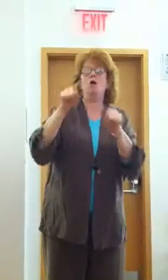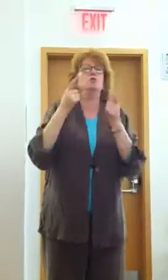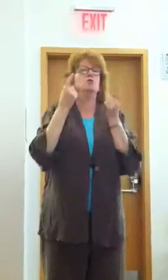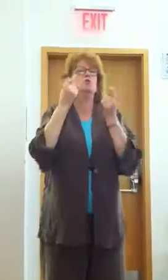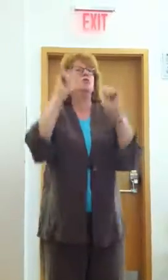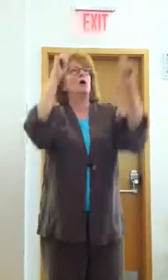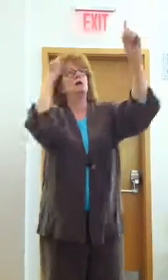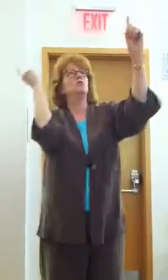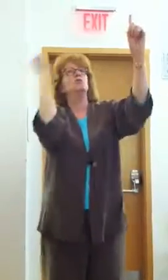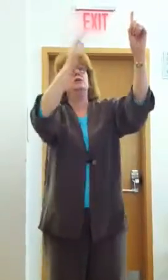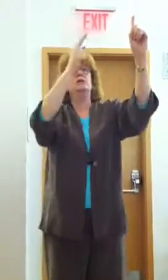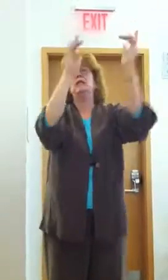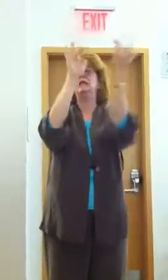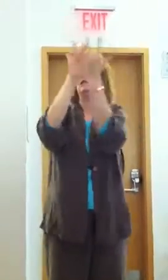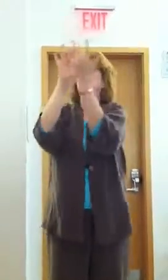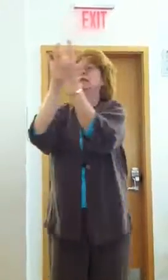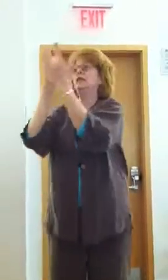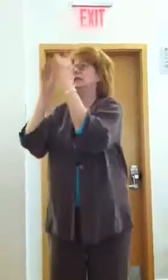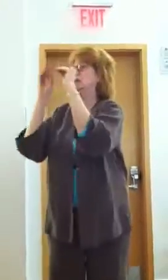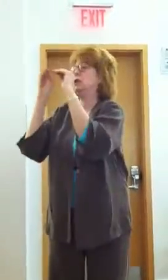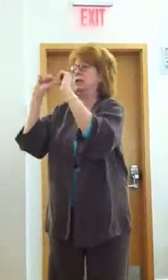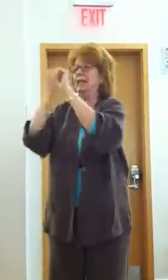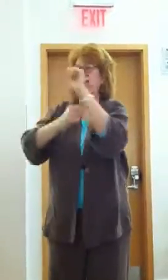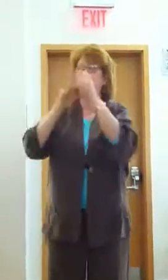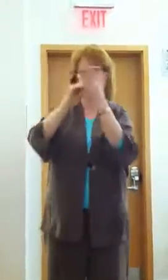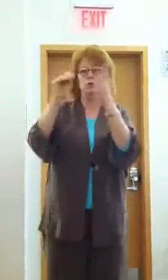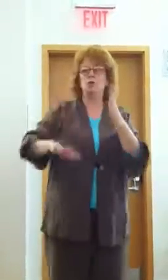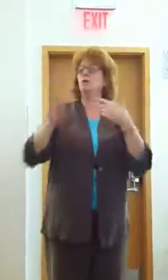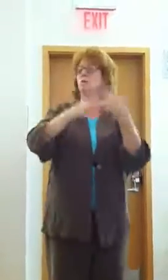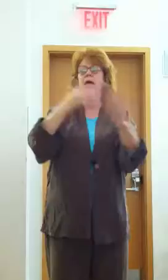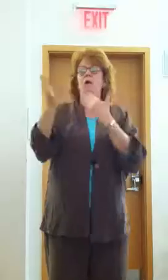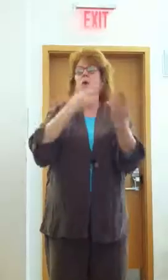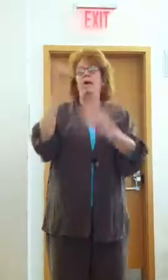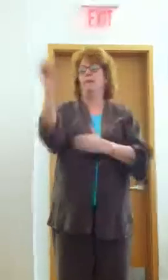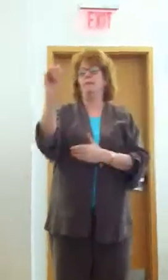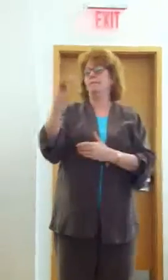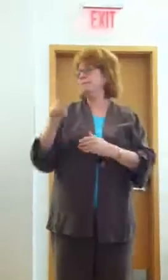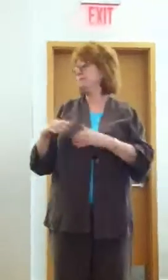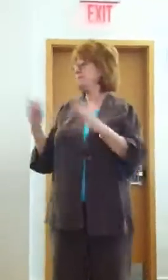and teach each of your charges, whatever you're setting.